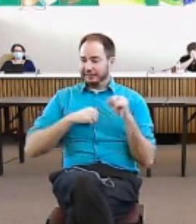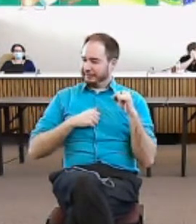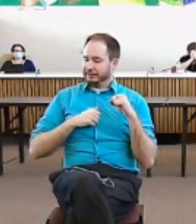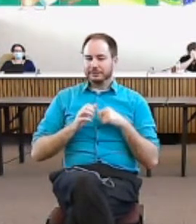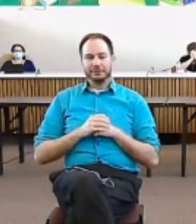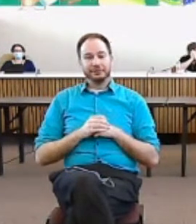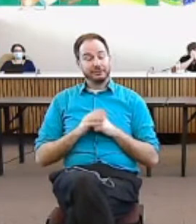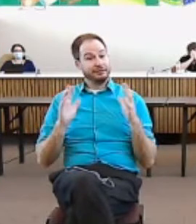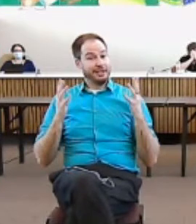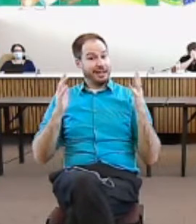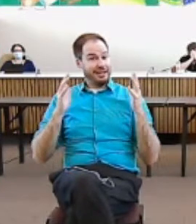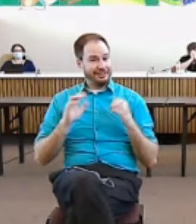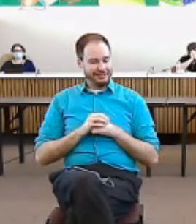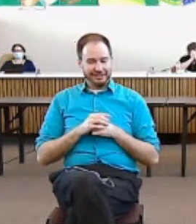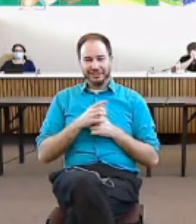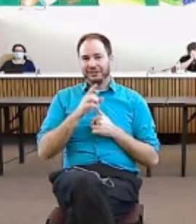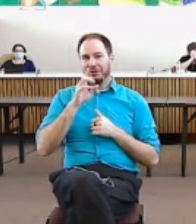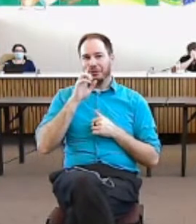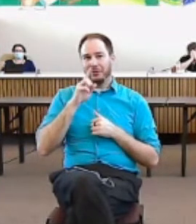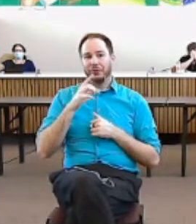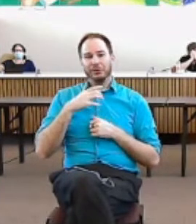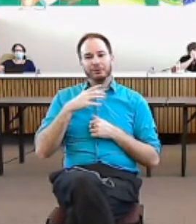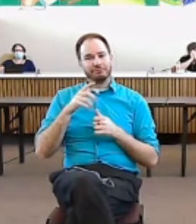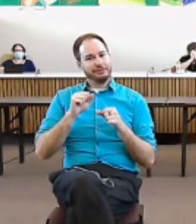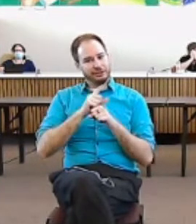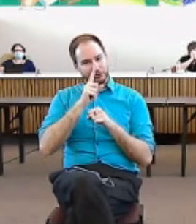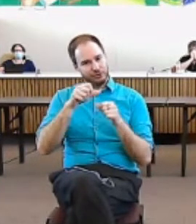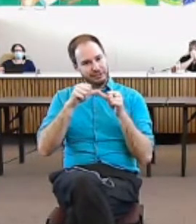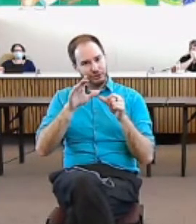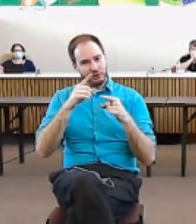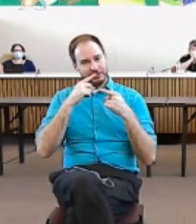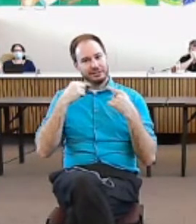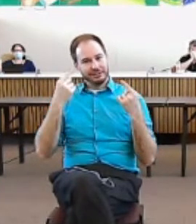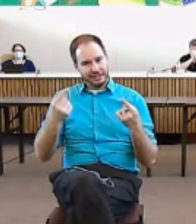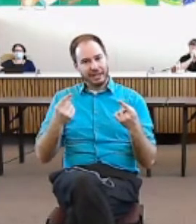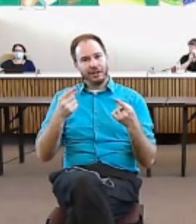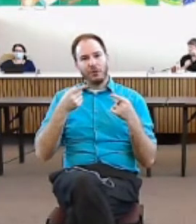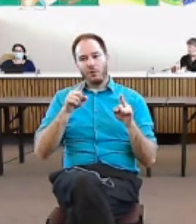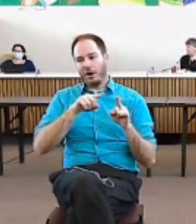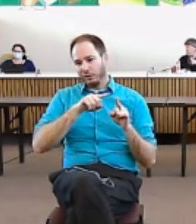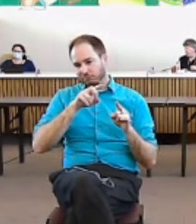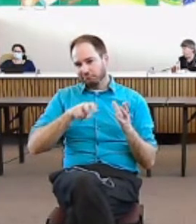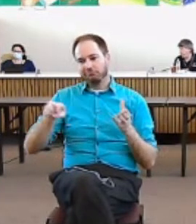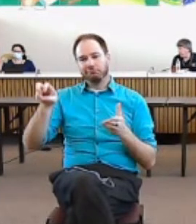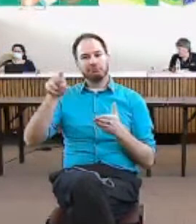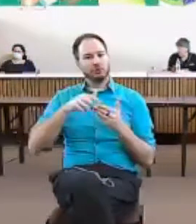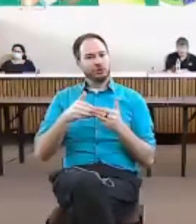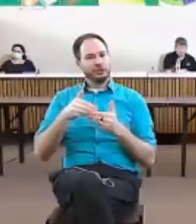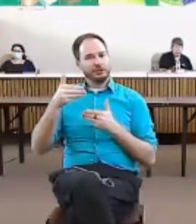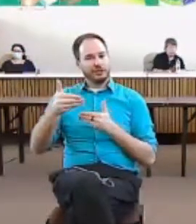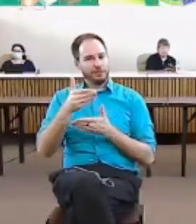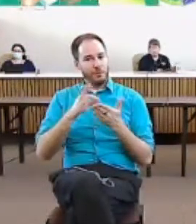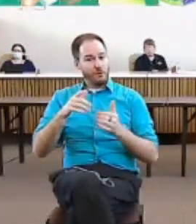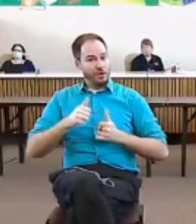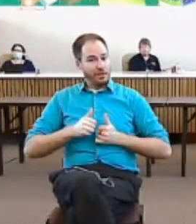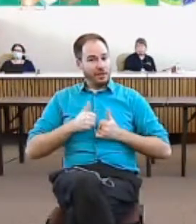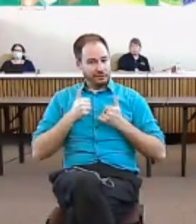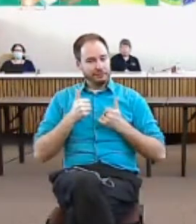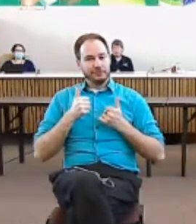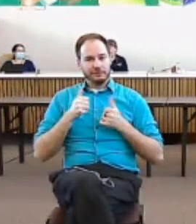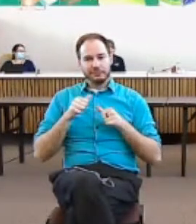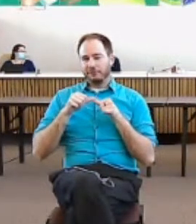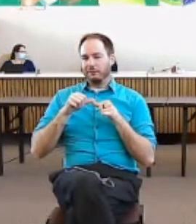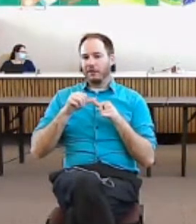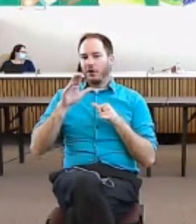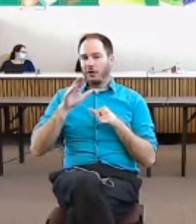Yay! Kayla, we wish you continued success as you navigate this next chapter of your life and follow